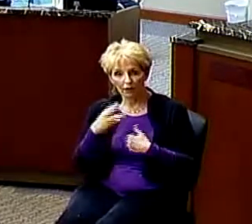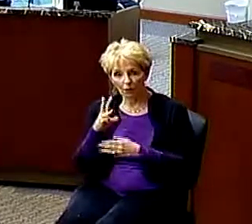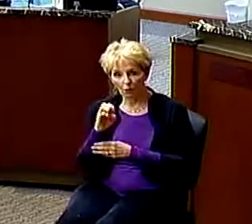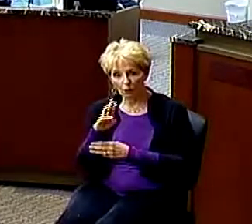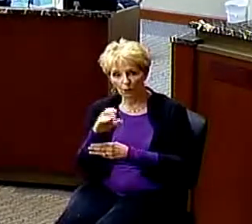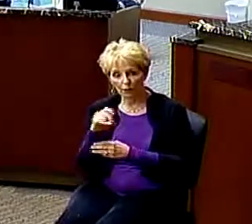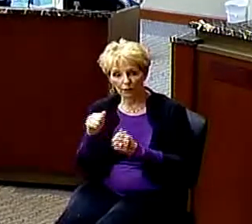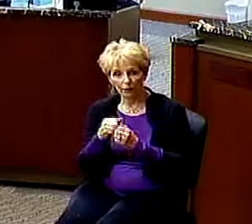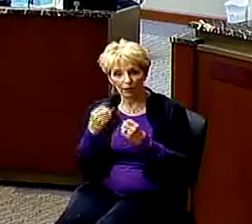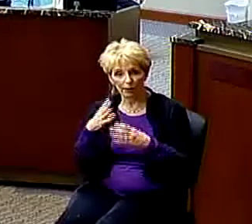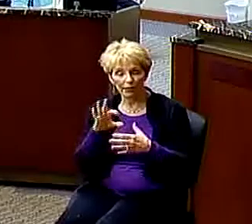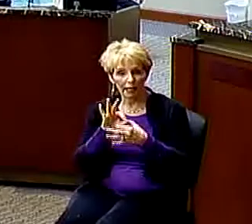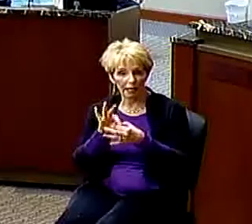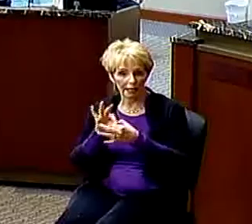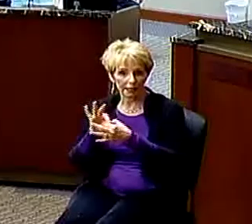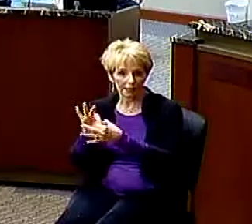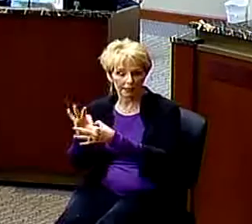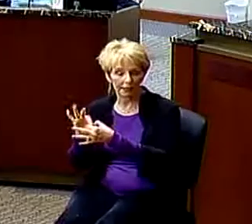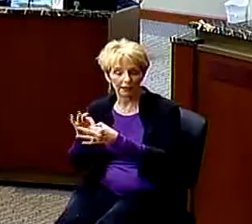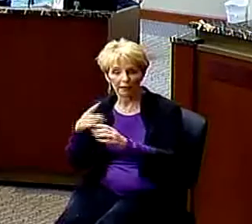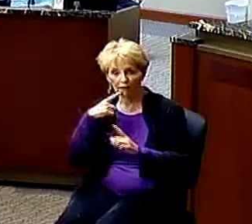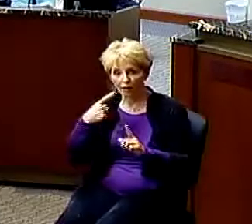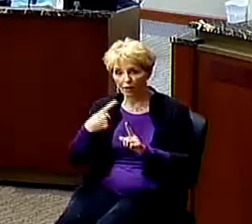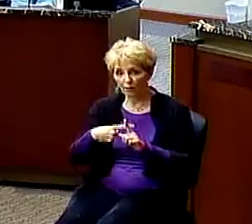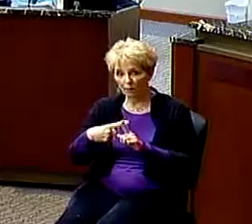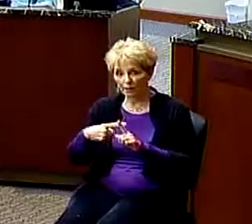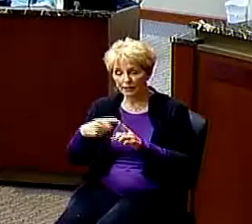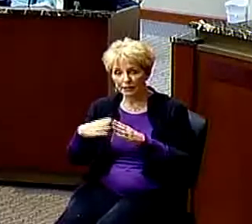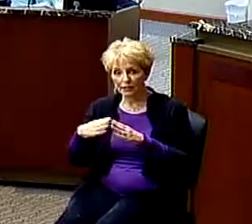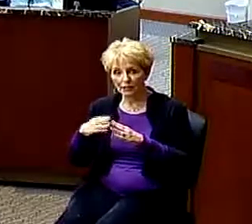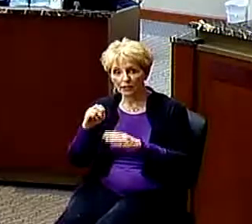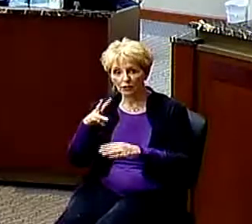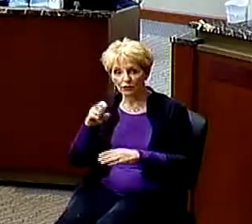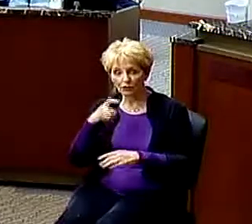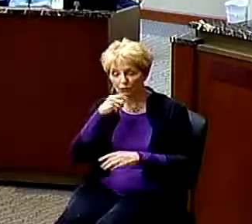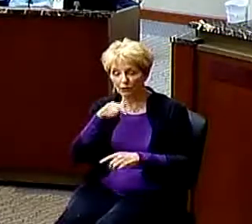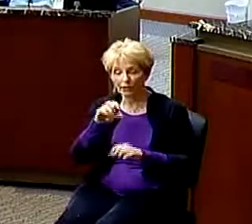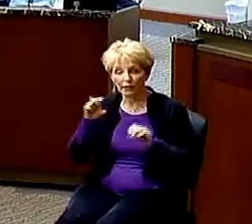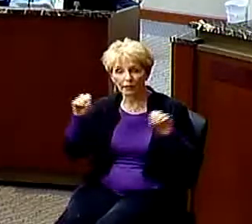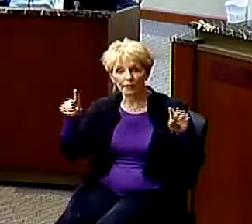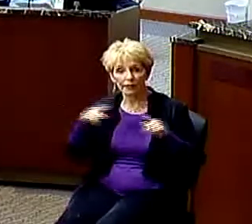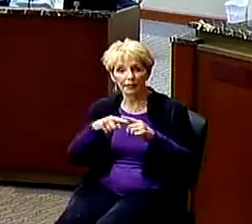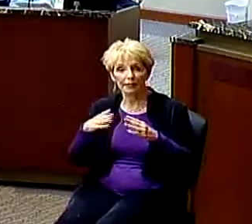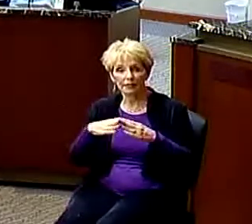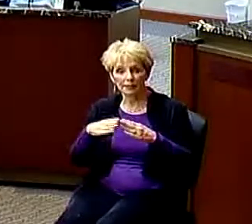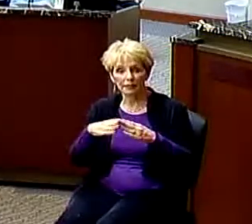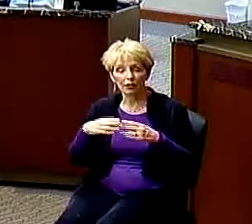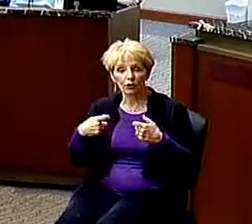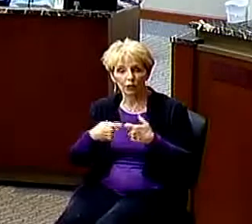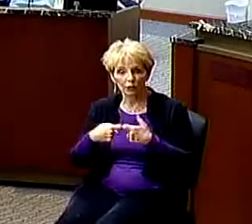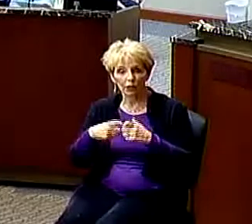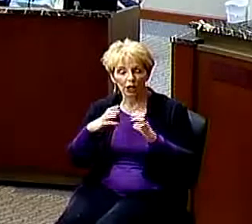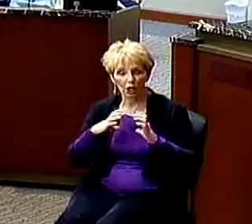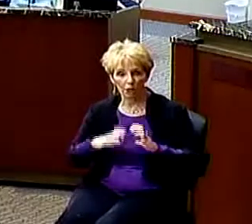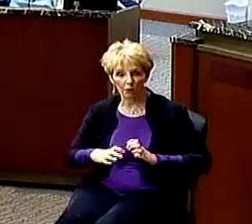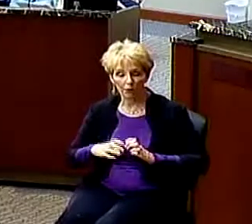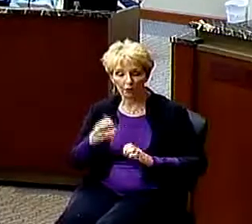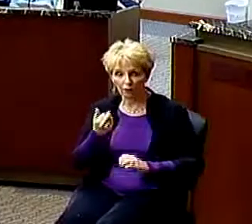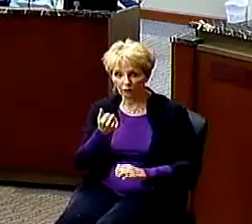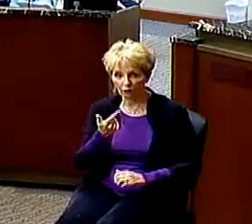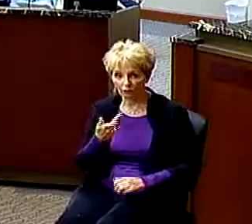website with many links and a monthly city newsletter that goes to each city utility customer. A